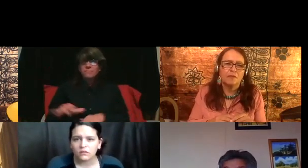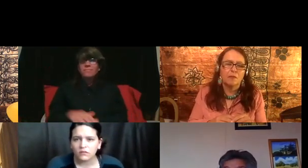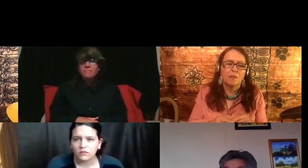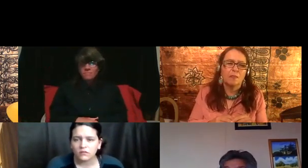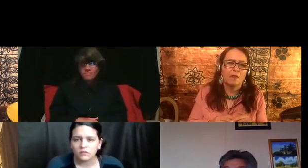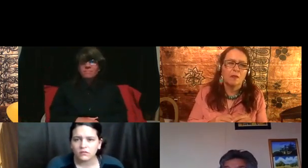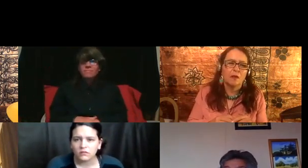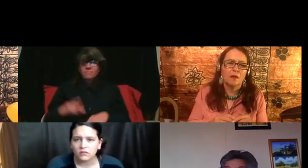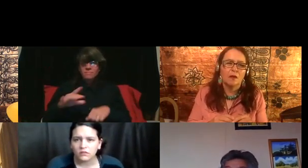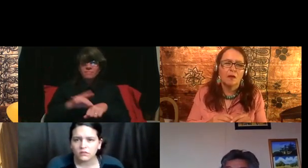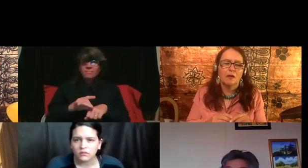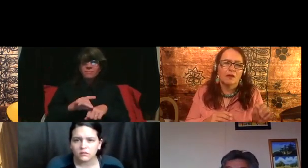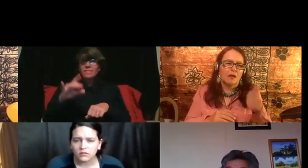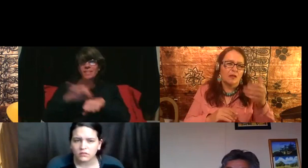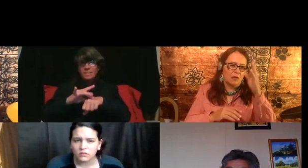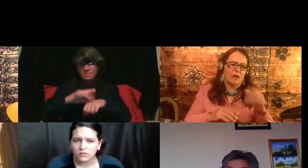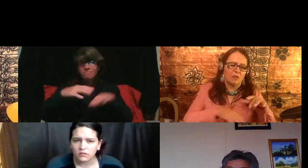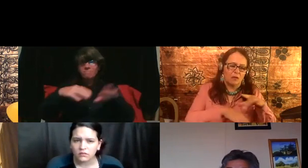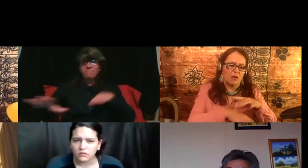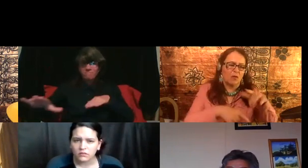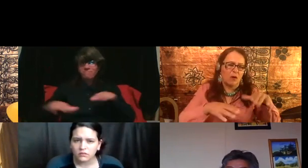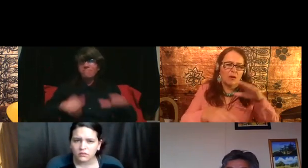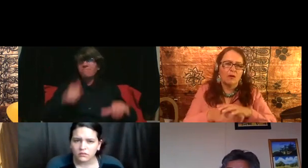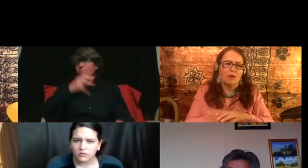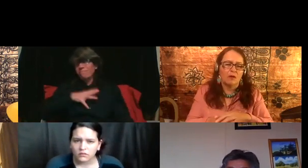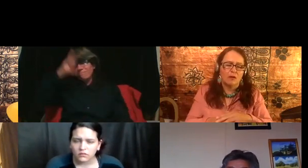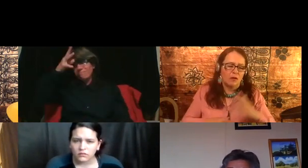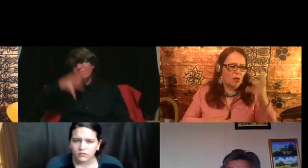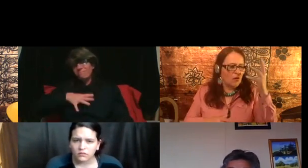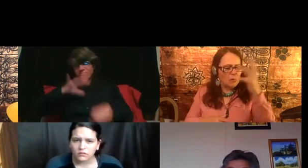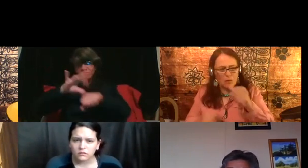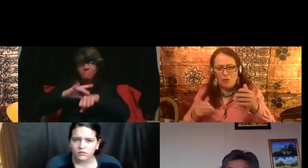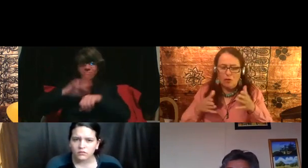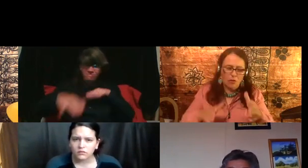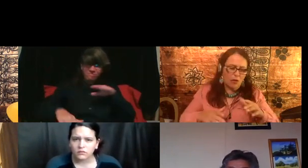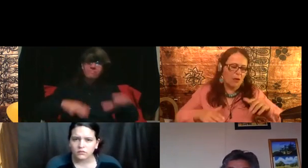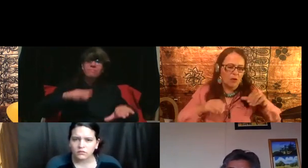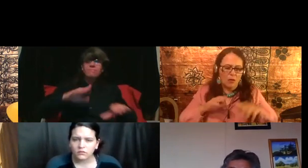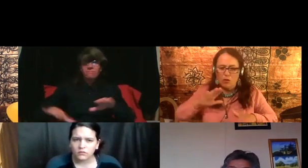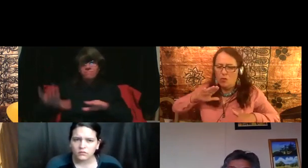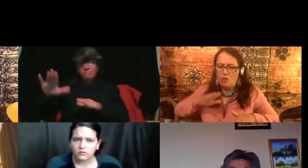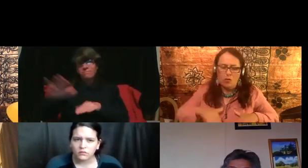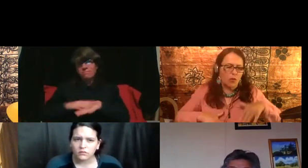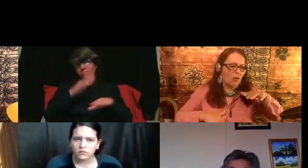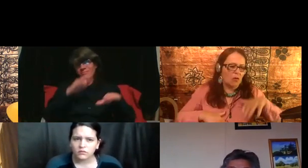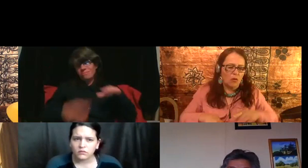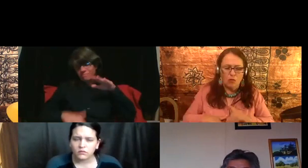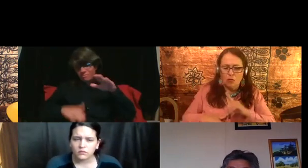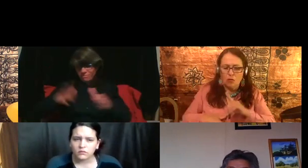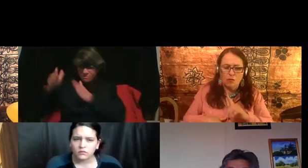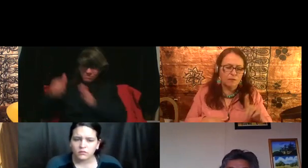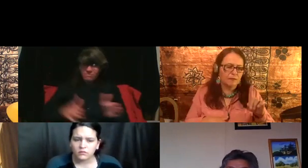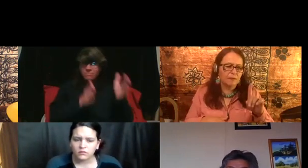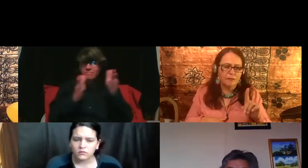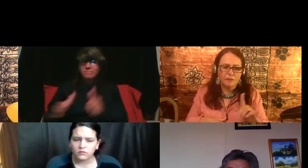hojo, ako na shanga. She na shanga na she na shanga